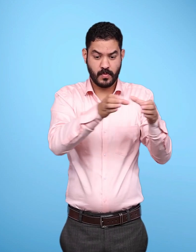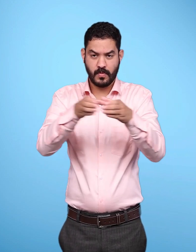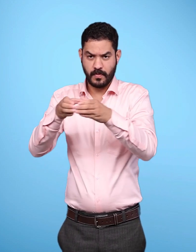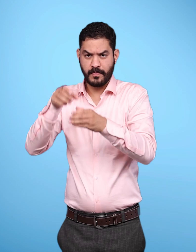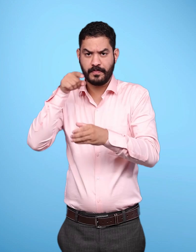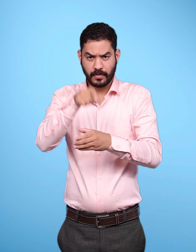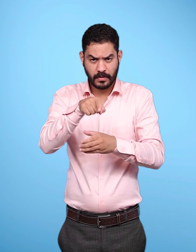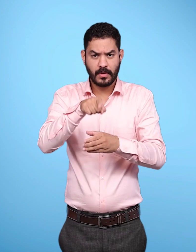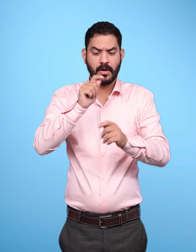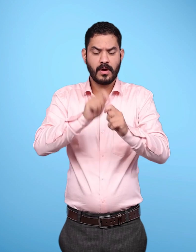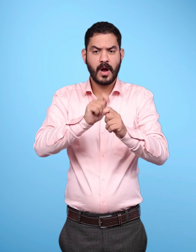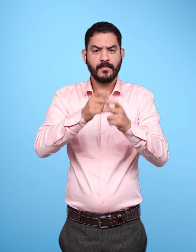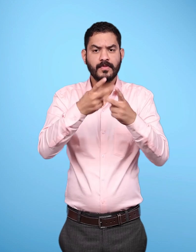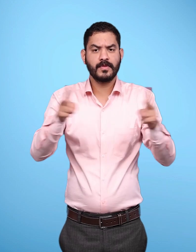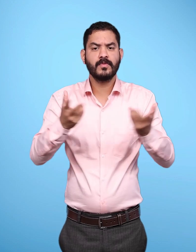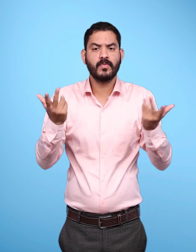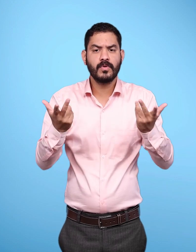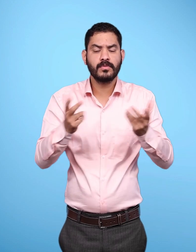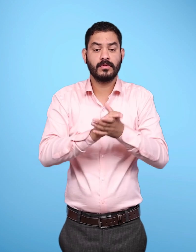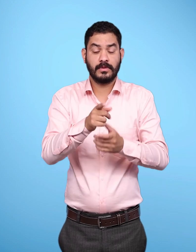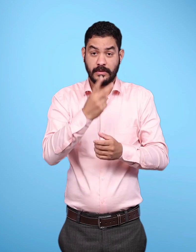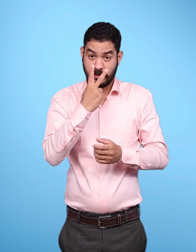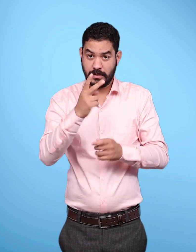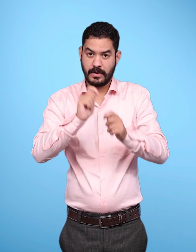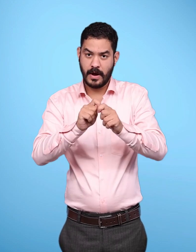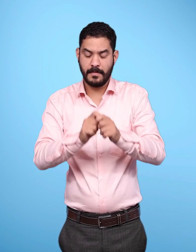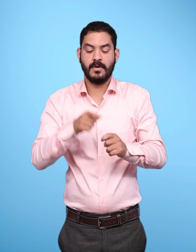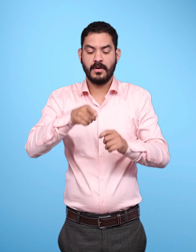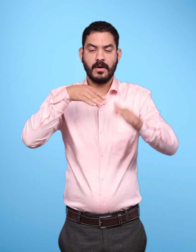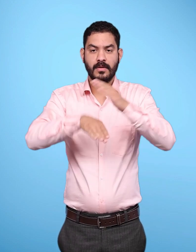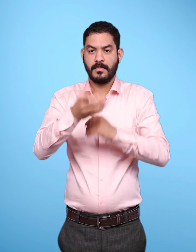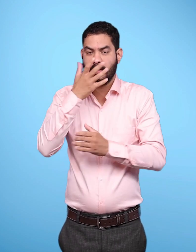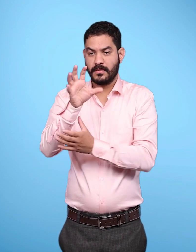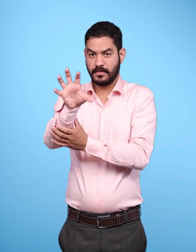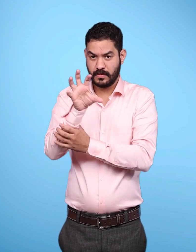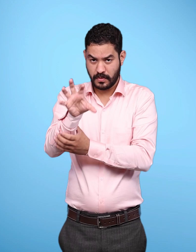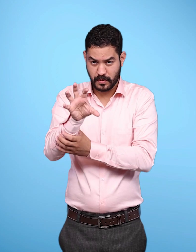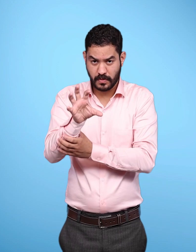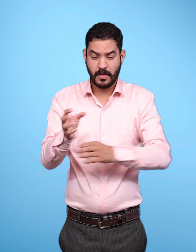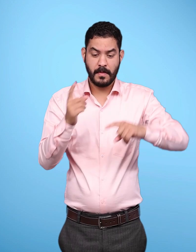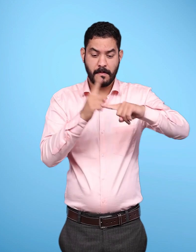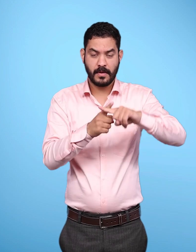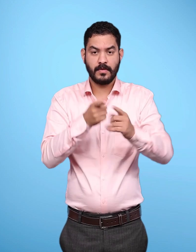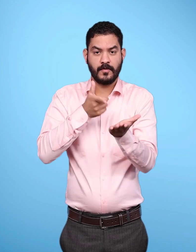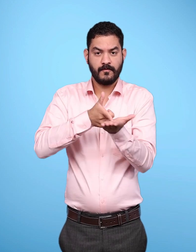This assembly functioned through subcommittees which looked after irrigation,